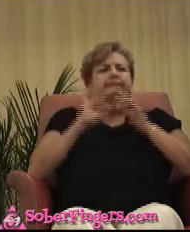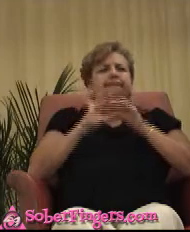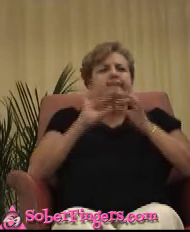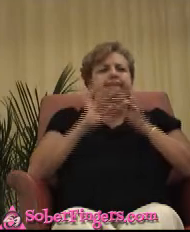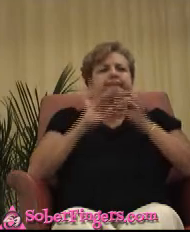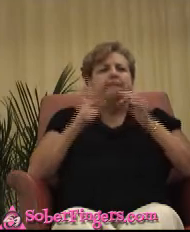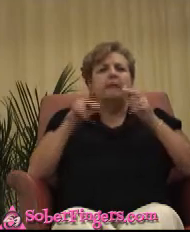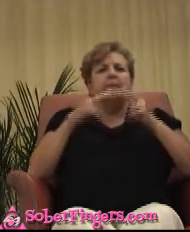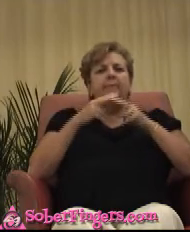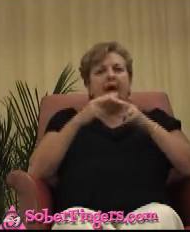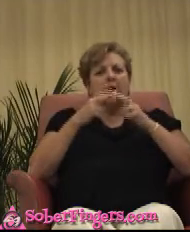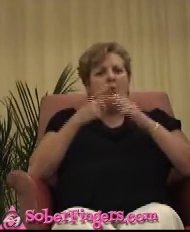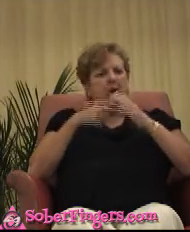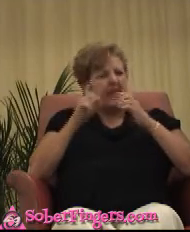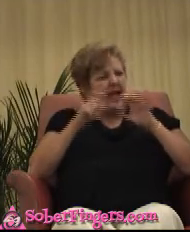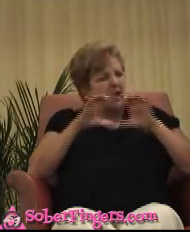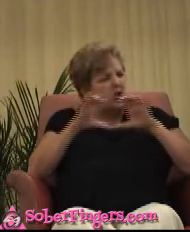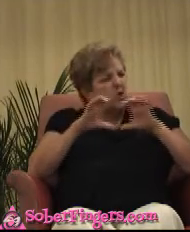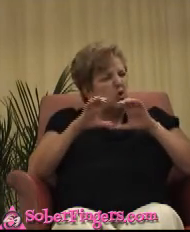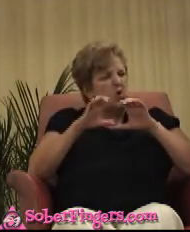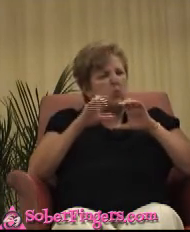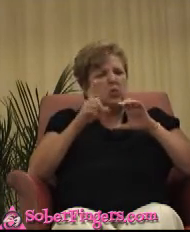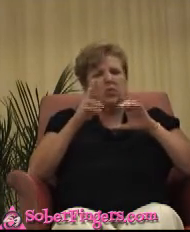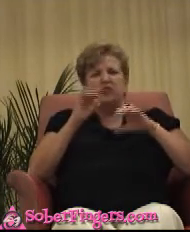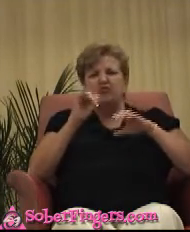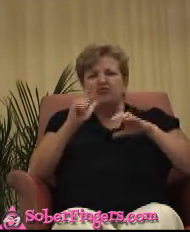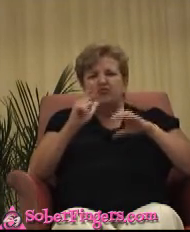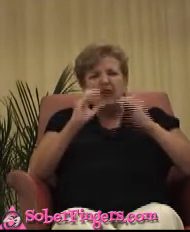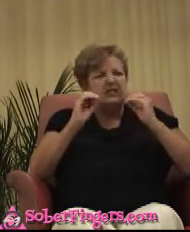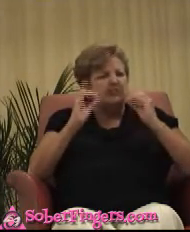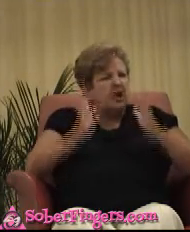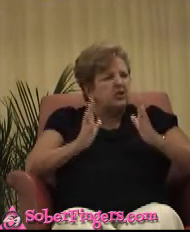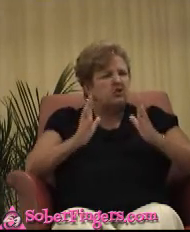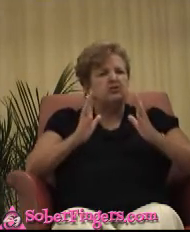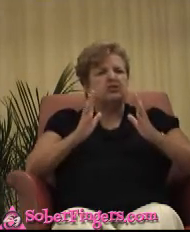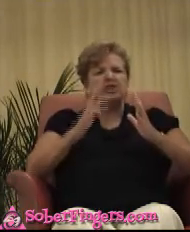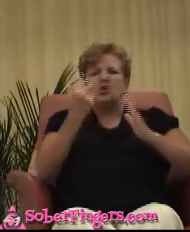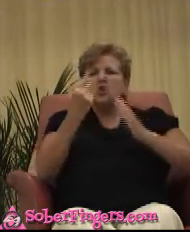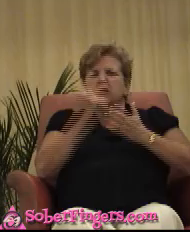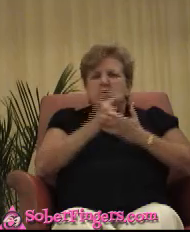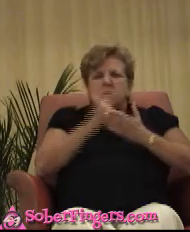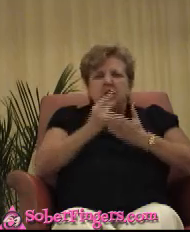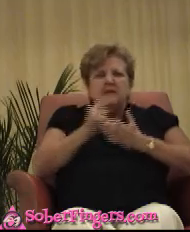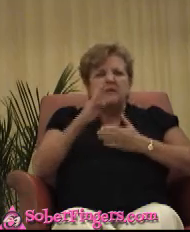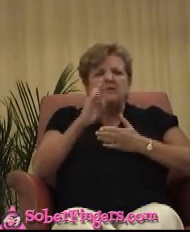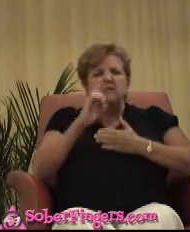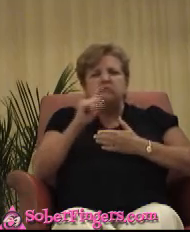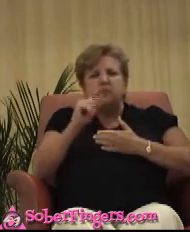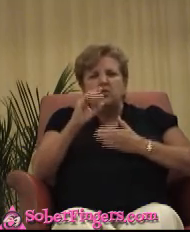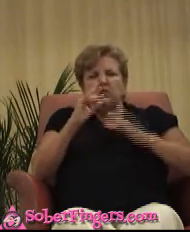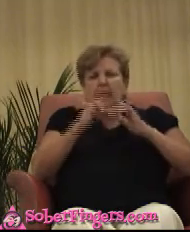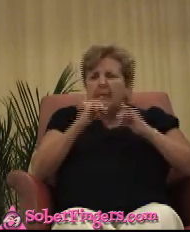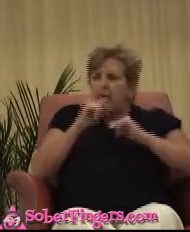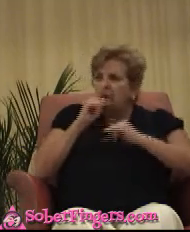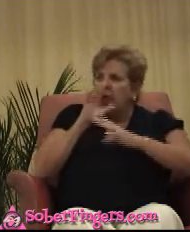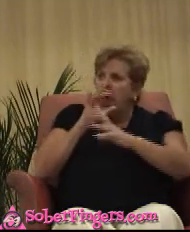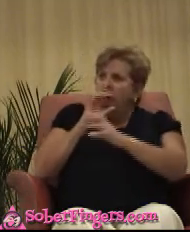drill instructors, Marine DIs do to their recruits for 13 weeks in Marine boot camp. I was just hanging on every word. And I probably